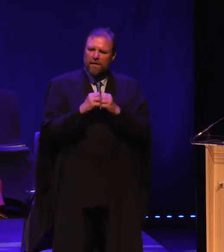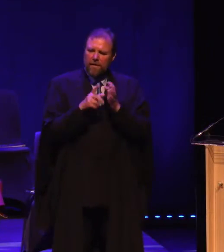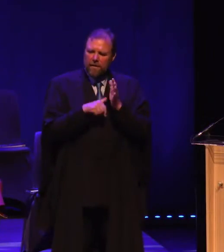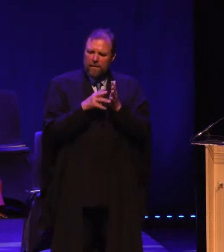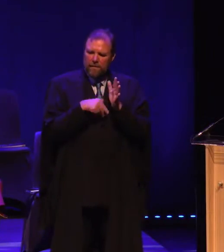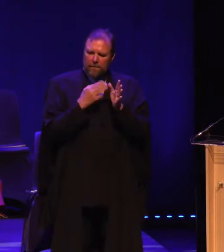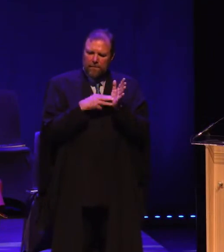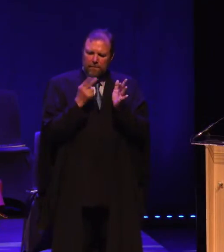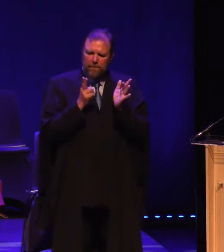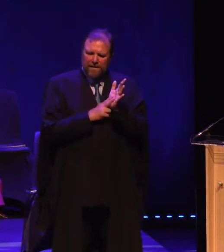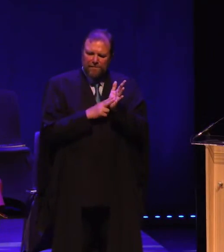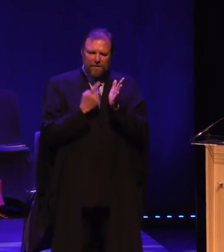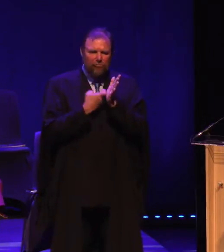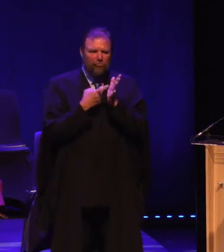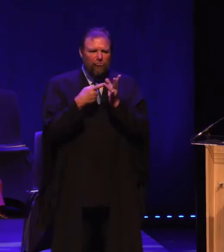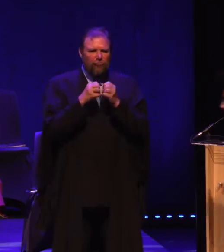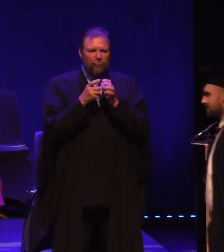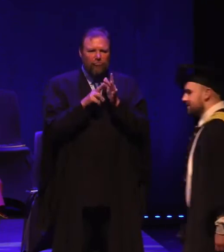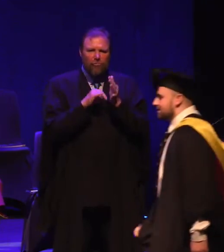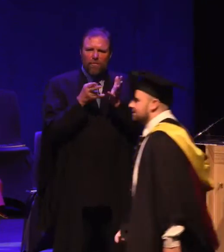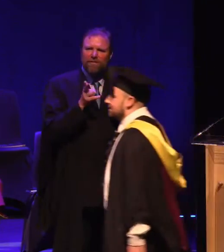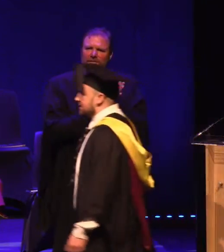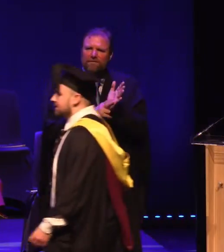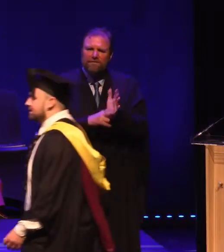Benjamin Yian Robinson.